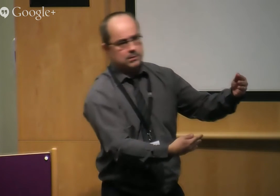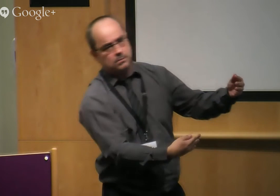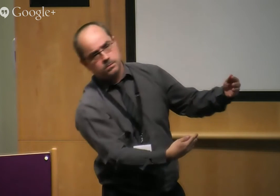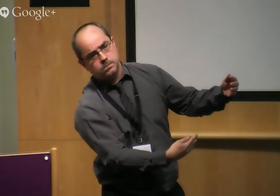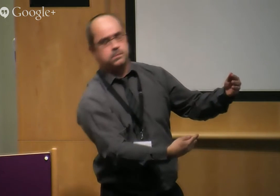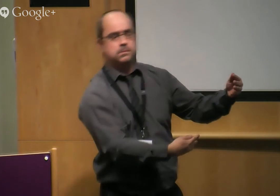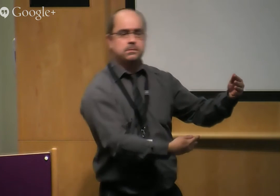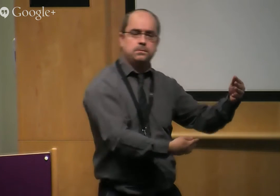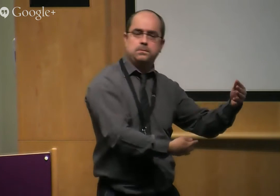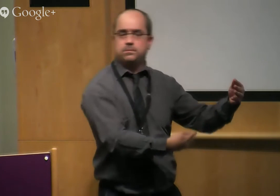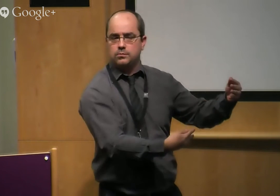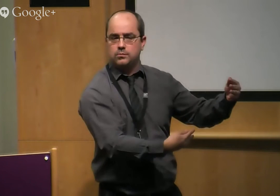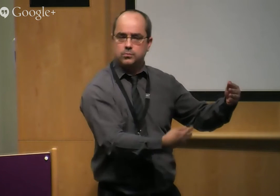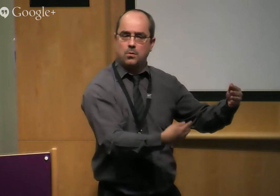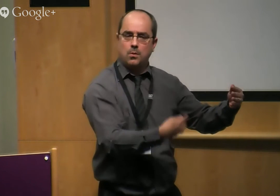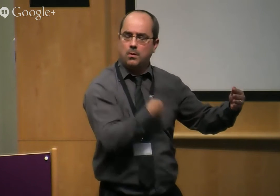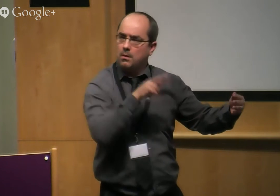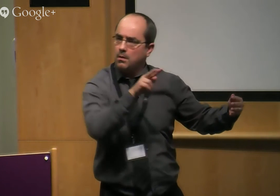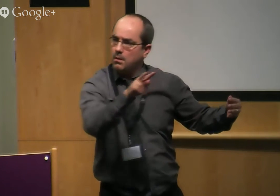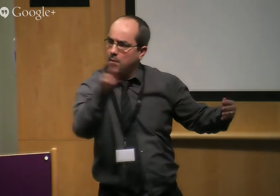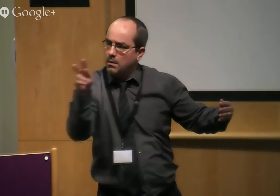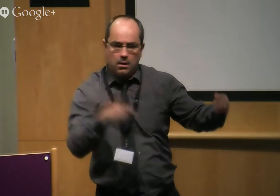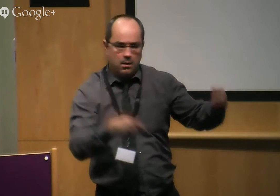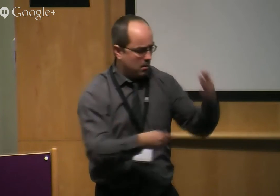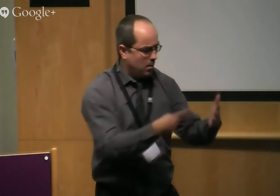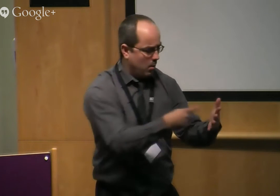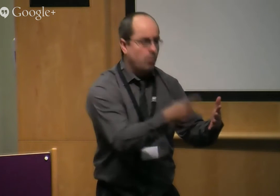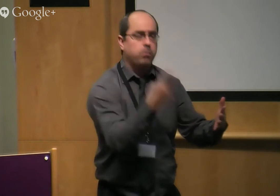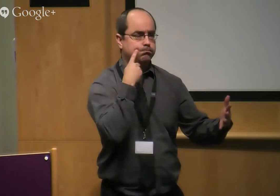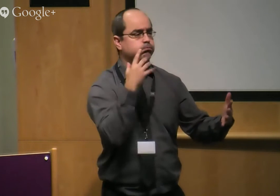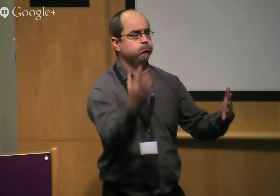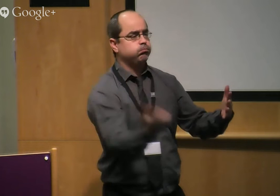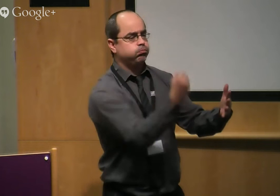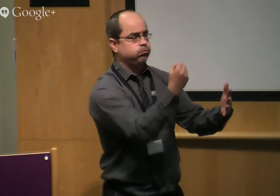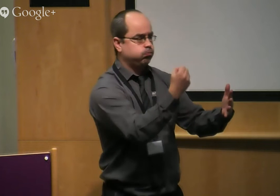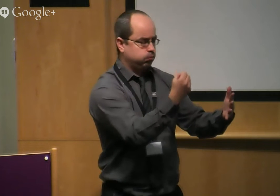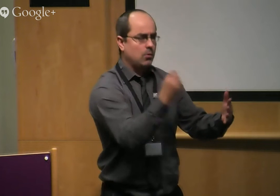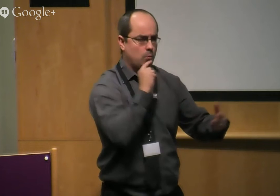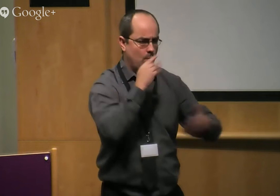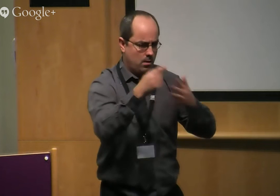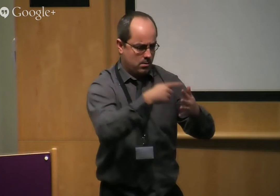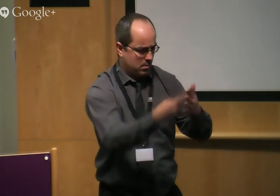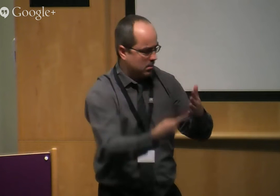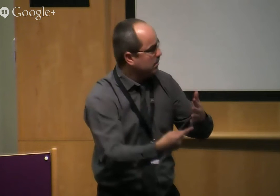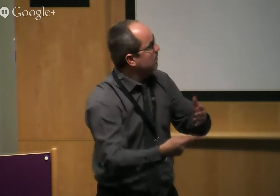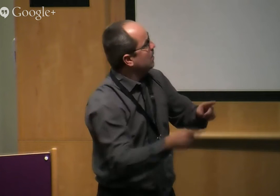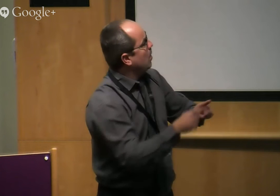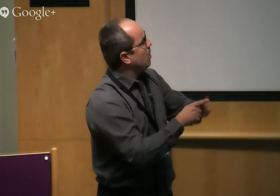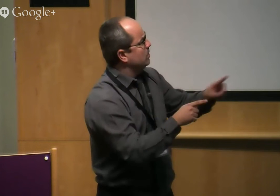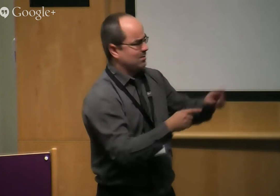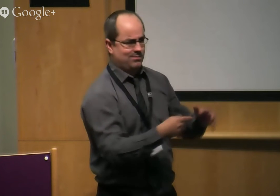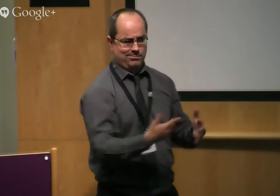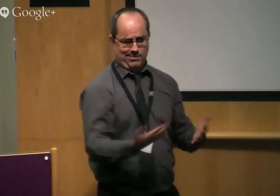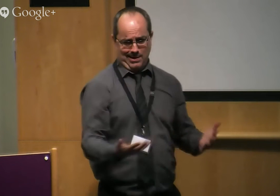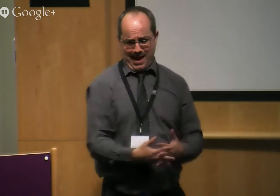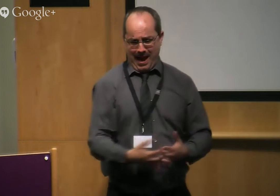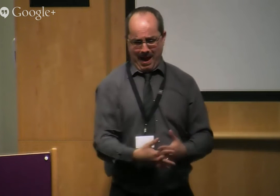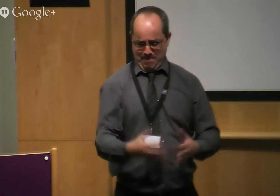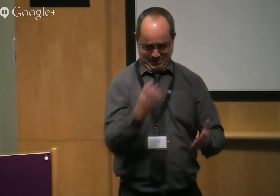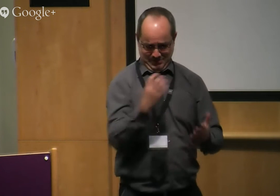they can sign up to these pledges. And some of them are very indifferent about whether they can or not. But let me talk you through the 5